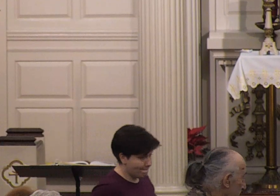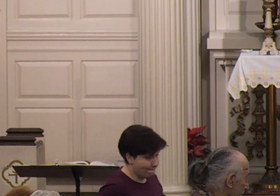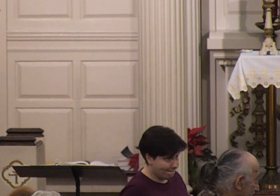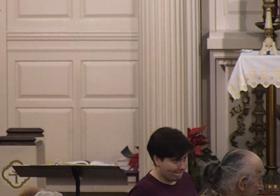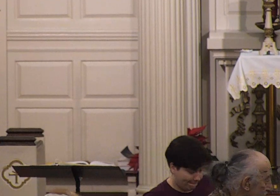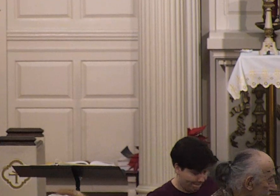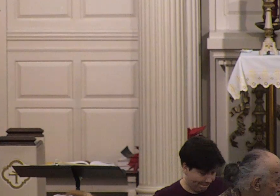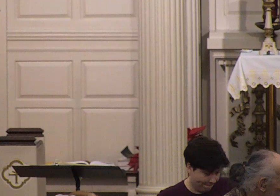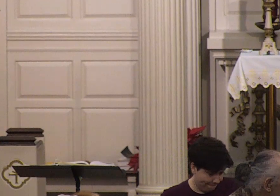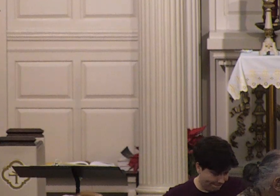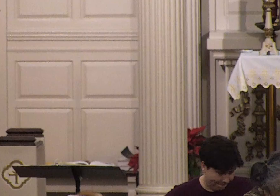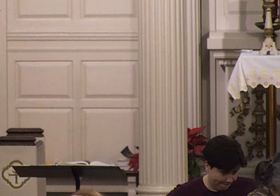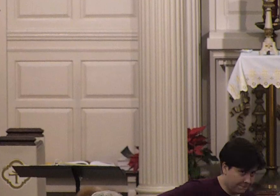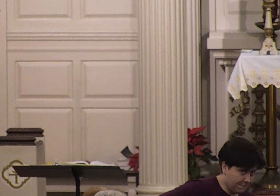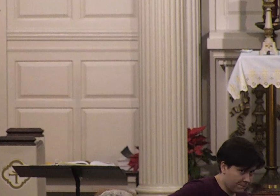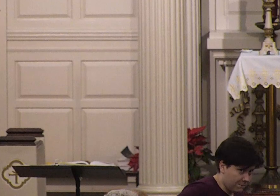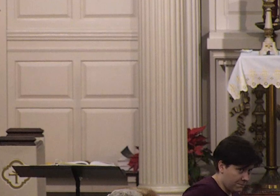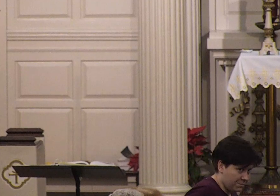est